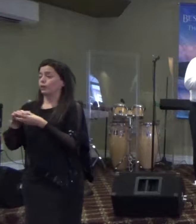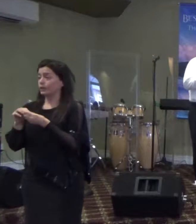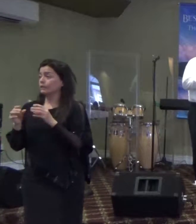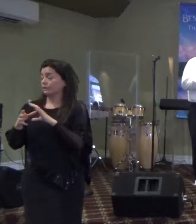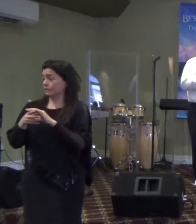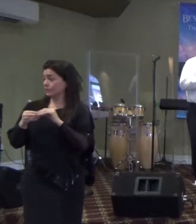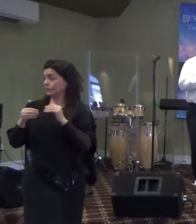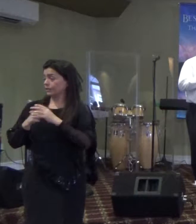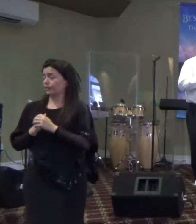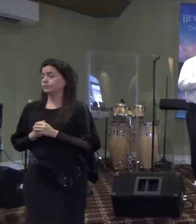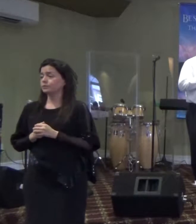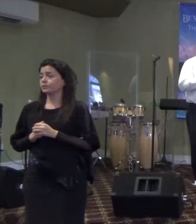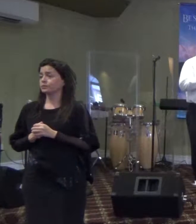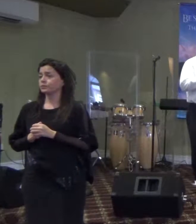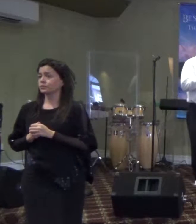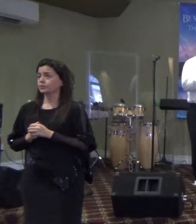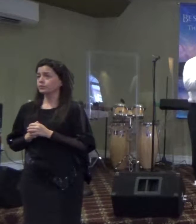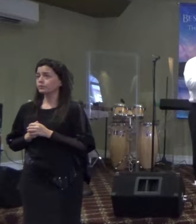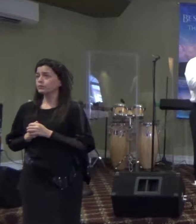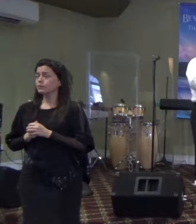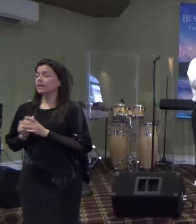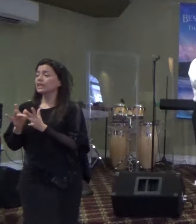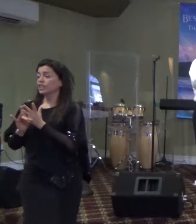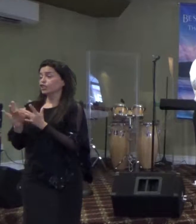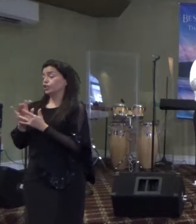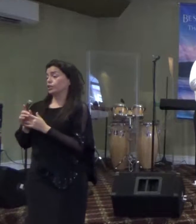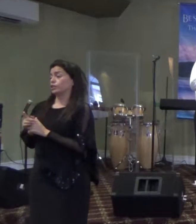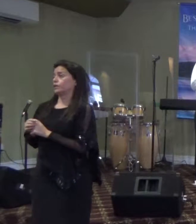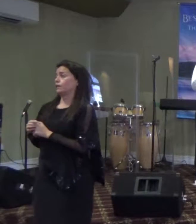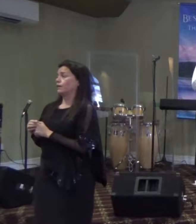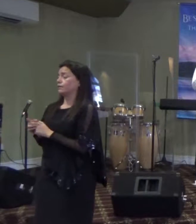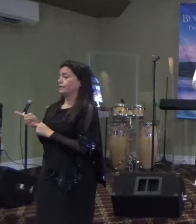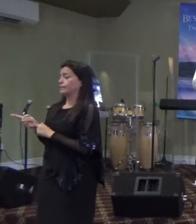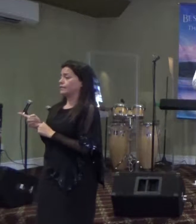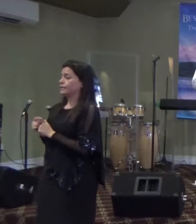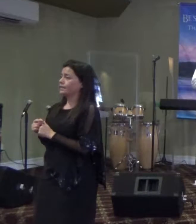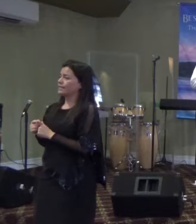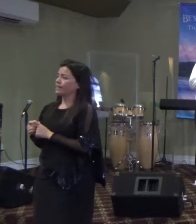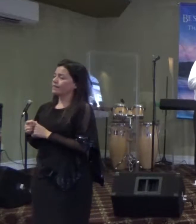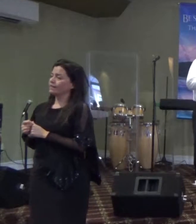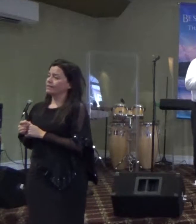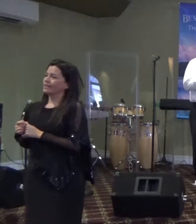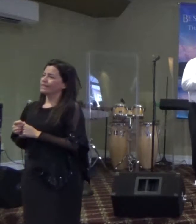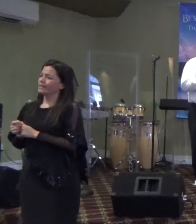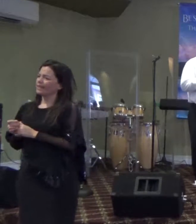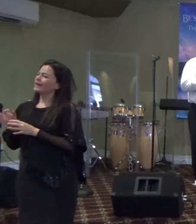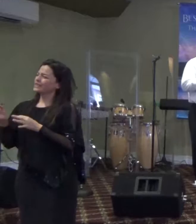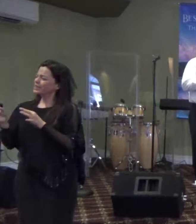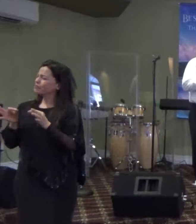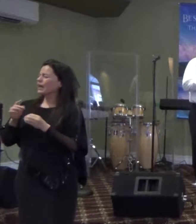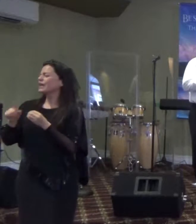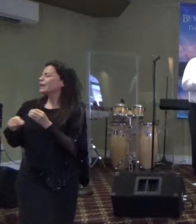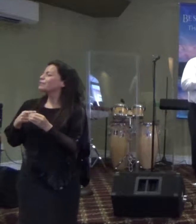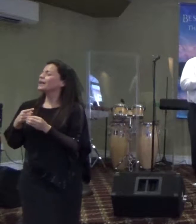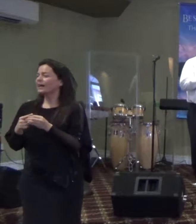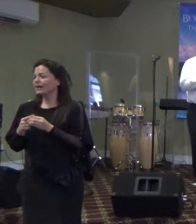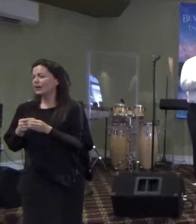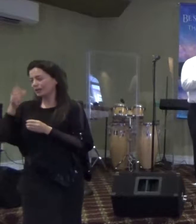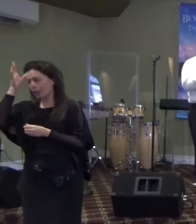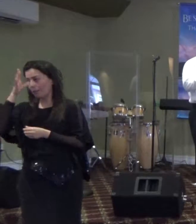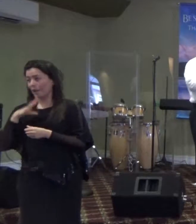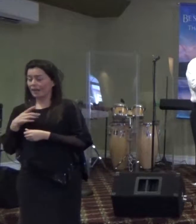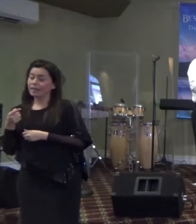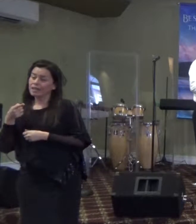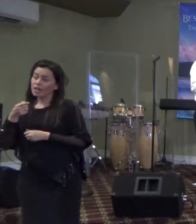12:19, Jesús habló de un hombre Jesus spoke about a man que le fue muy bien en sus negocios de la vida. that his